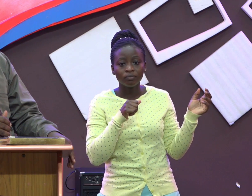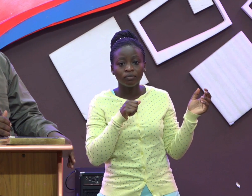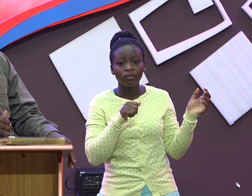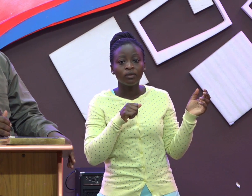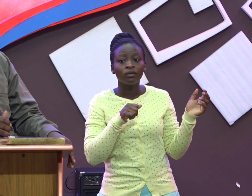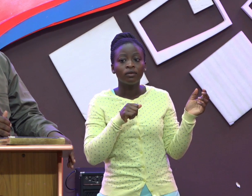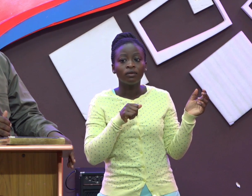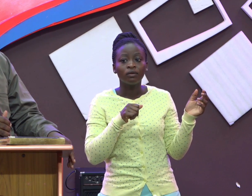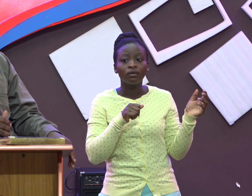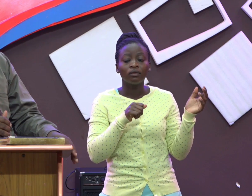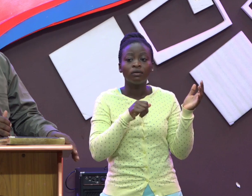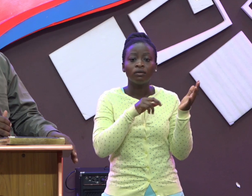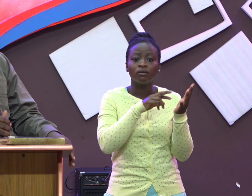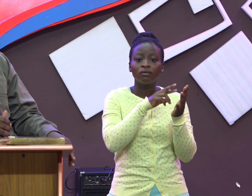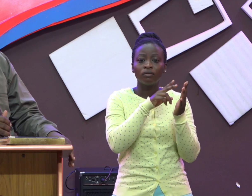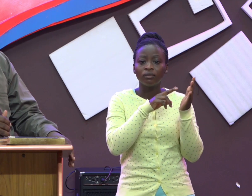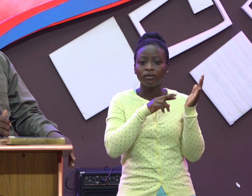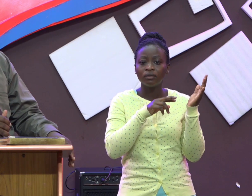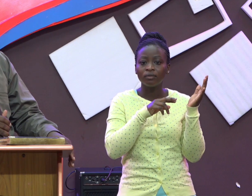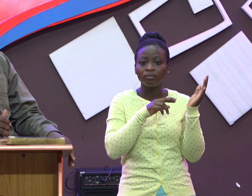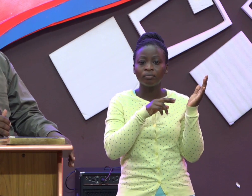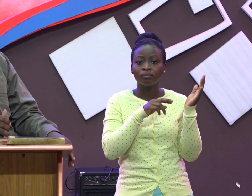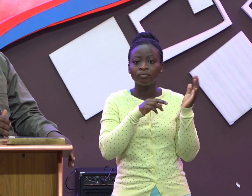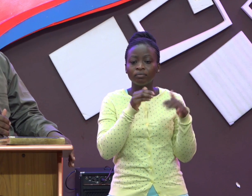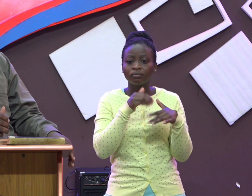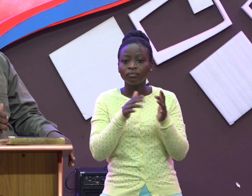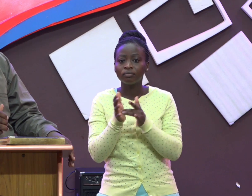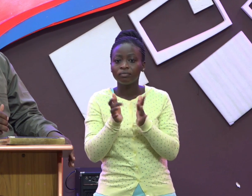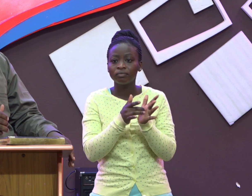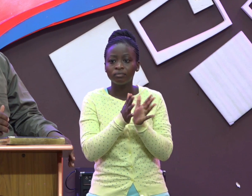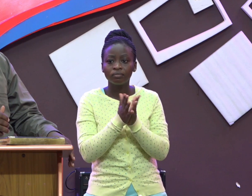Basesolonika 5:16. Nga wagamba.